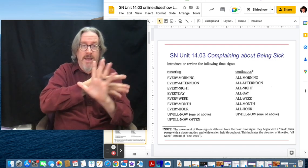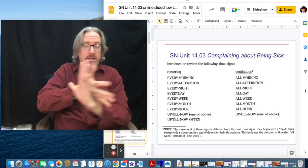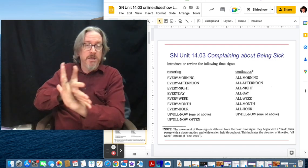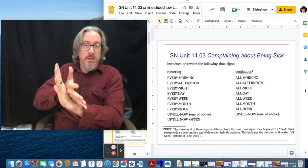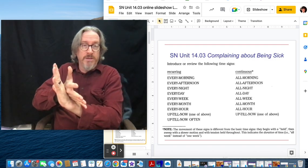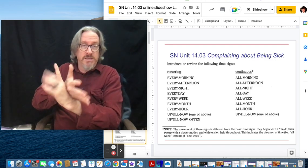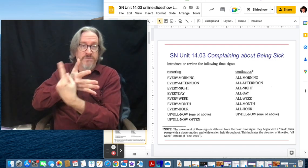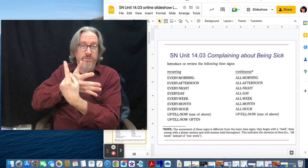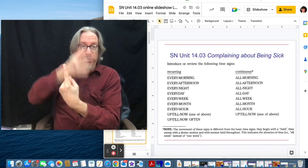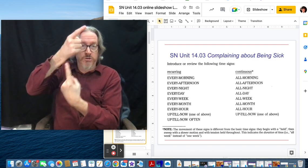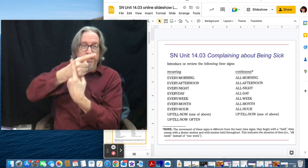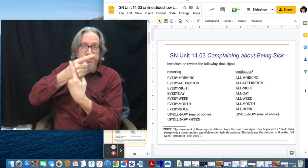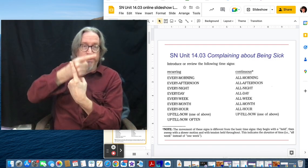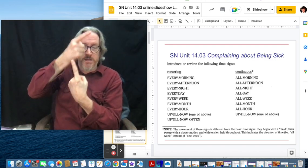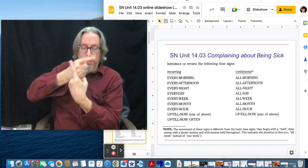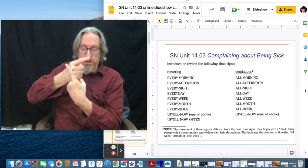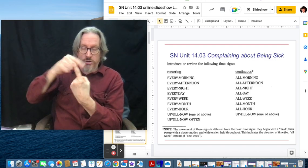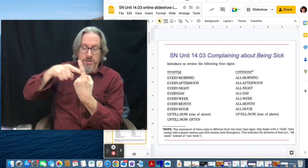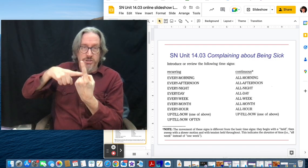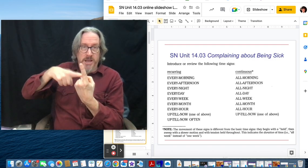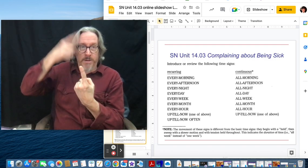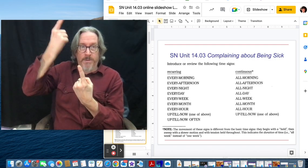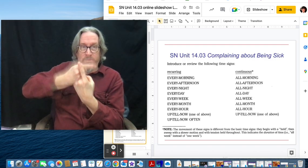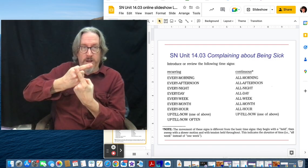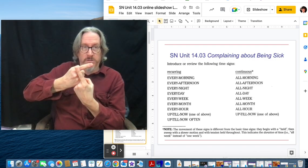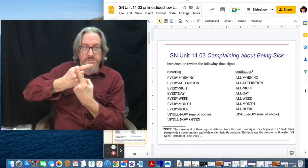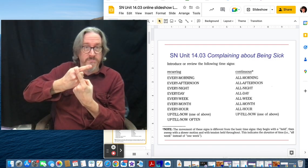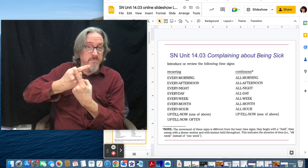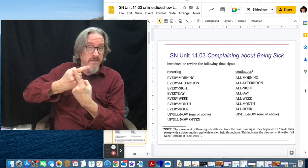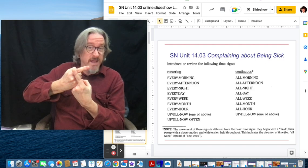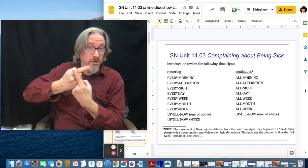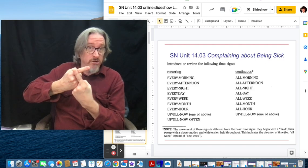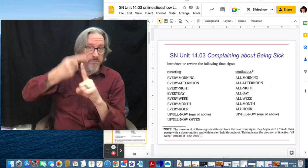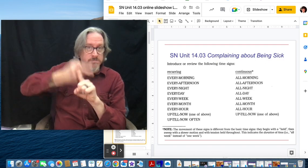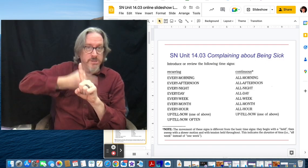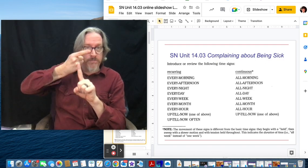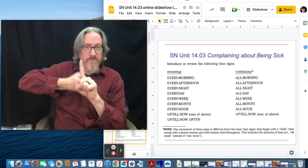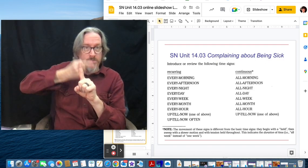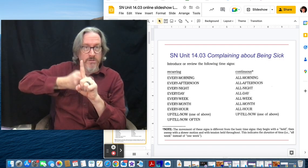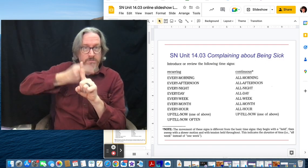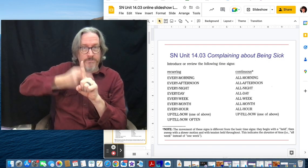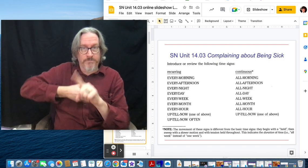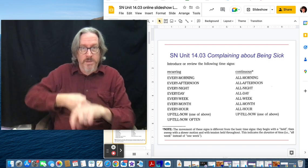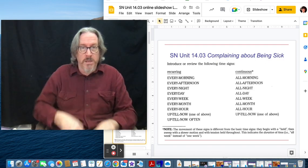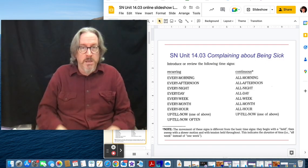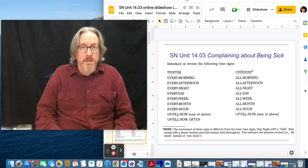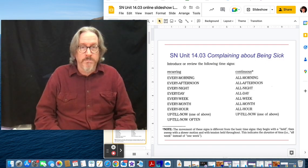to back because if you turn it this way, you're going to jam up on the knuckles and that can hurt. So every month,